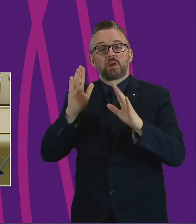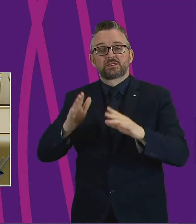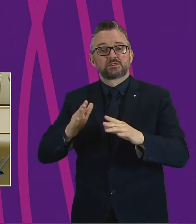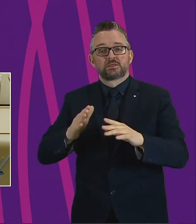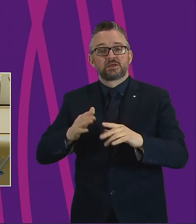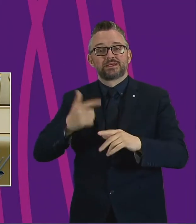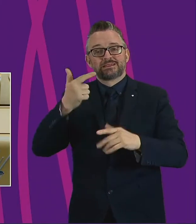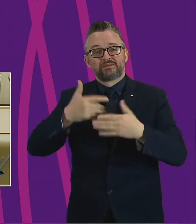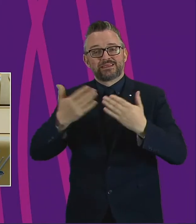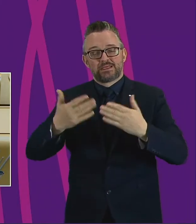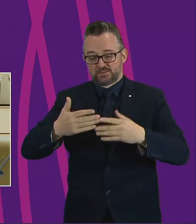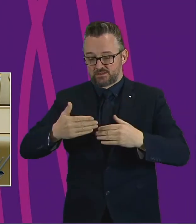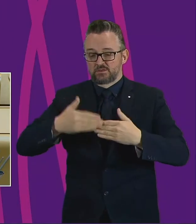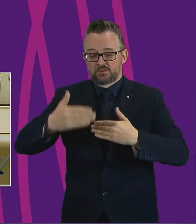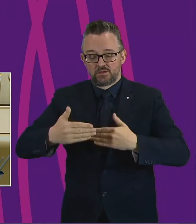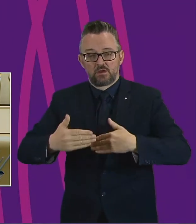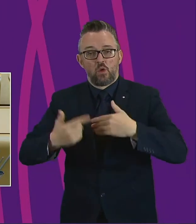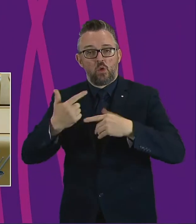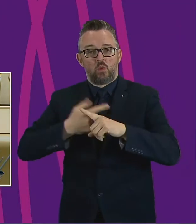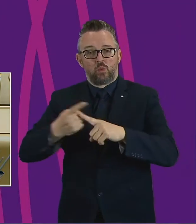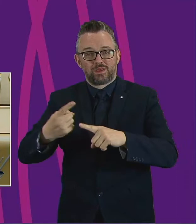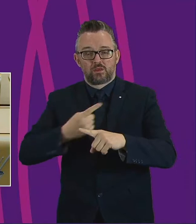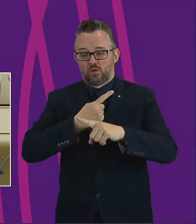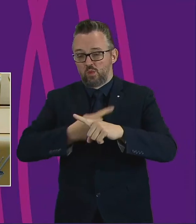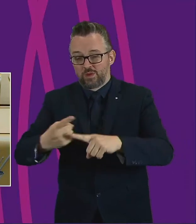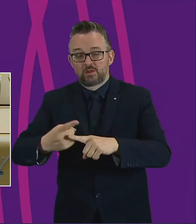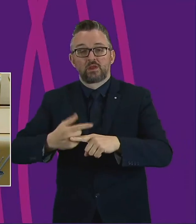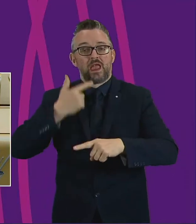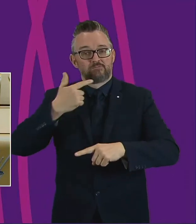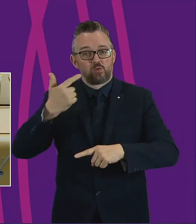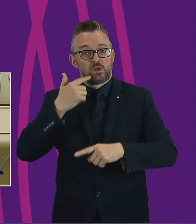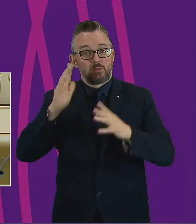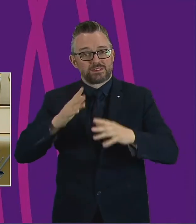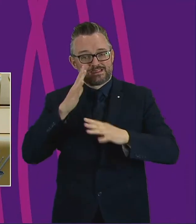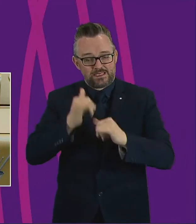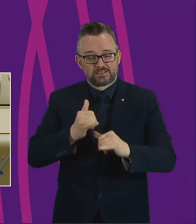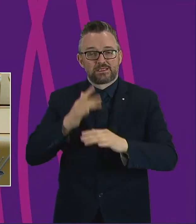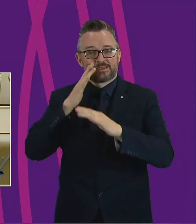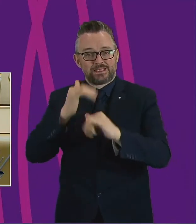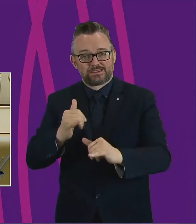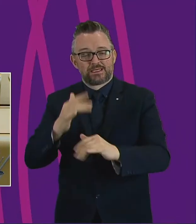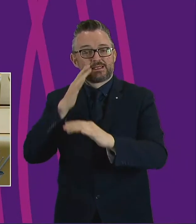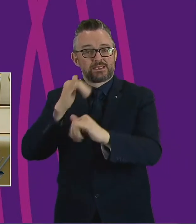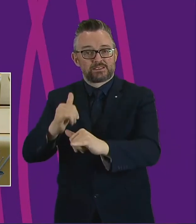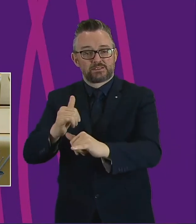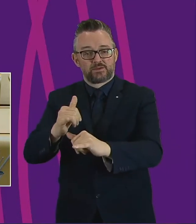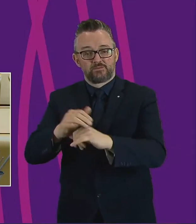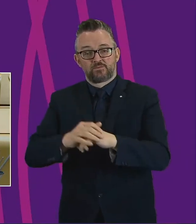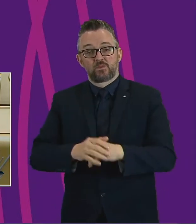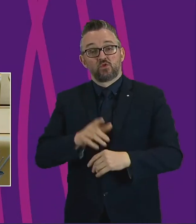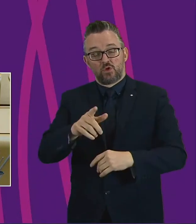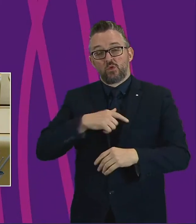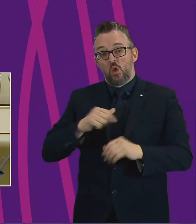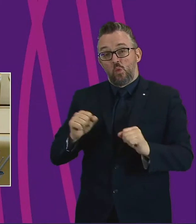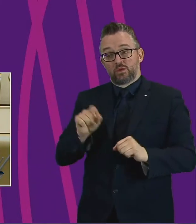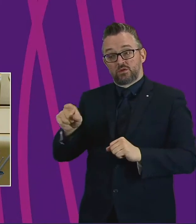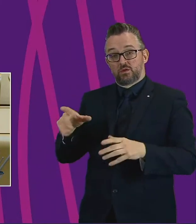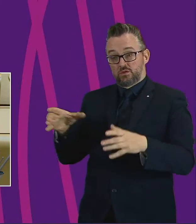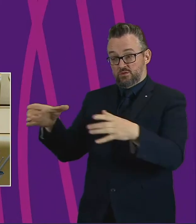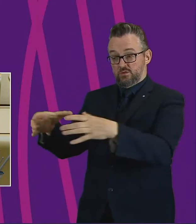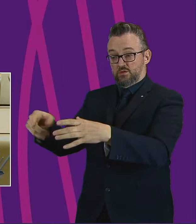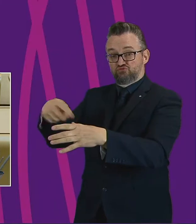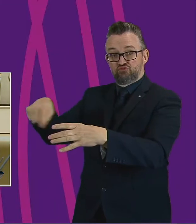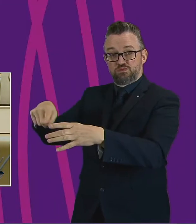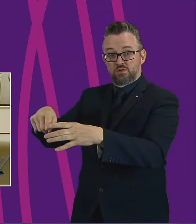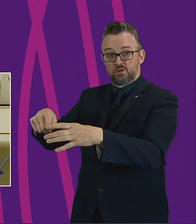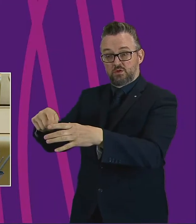every 7 days in order to provide that level of reassurance. So we await that advice and view from that group